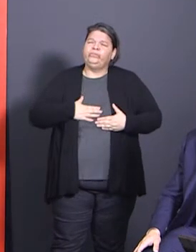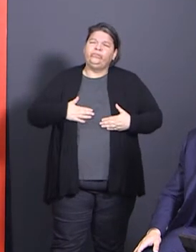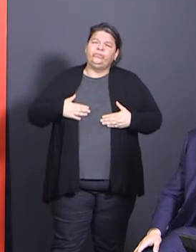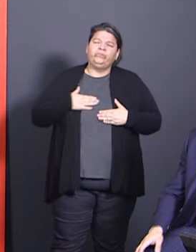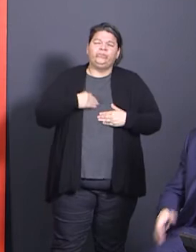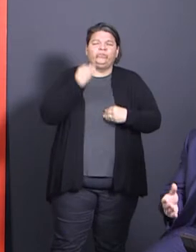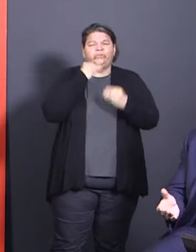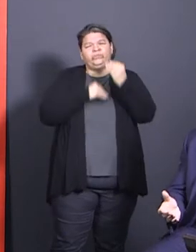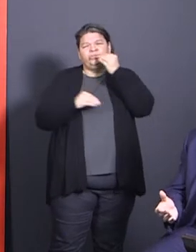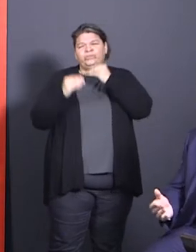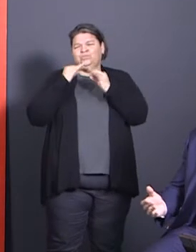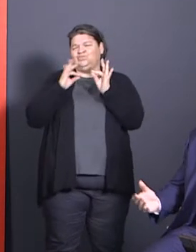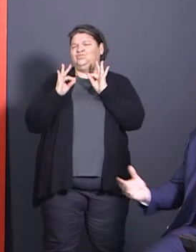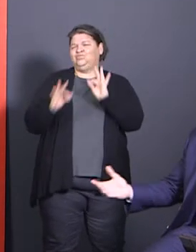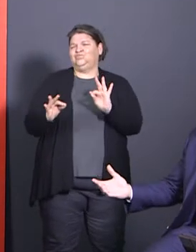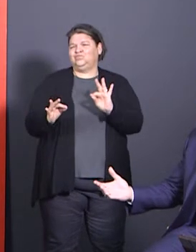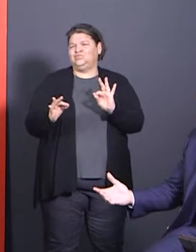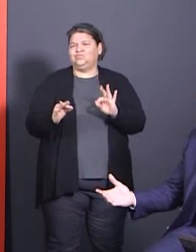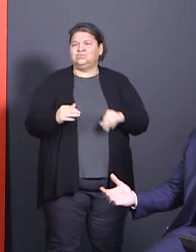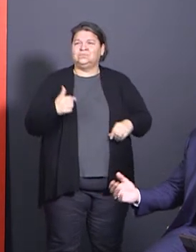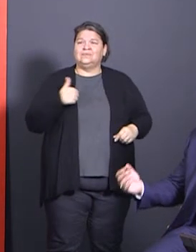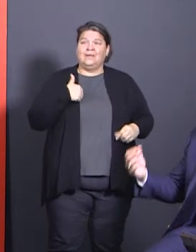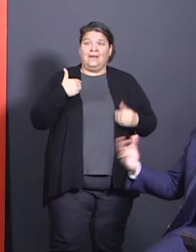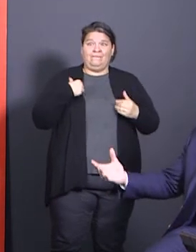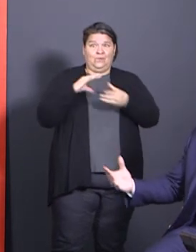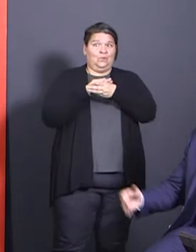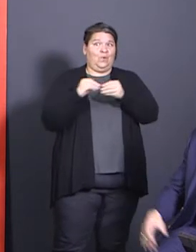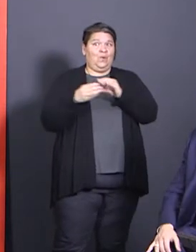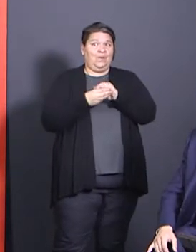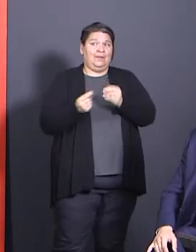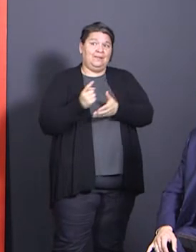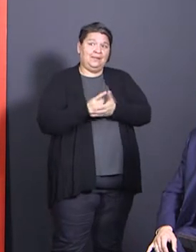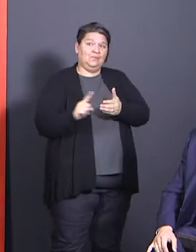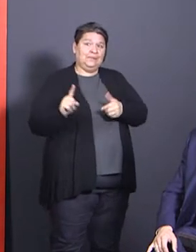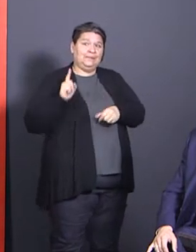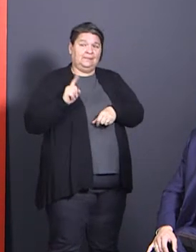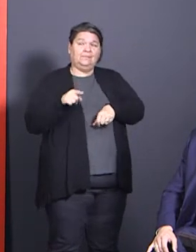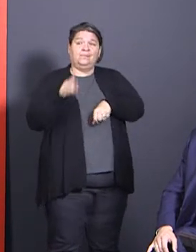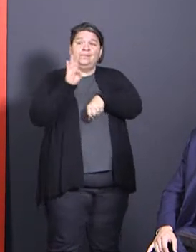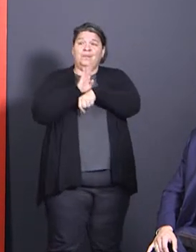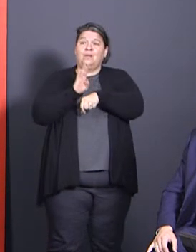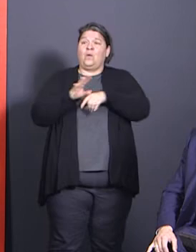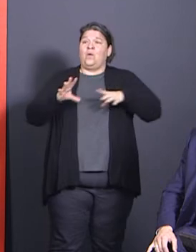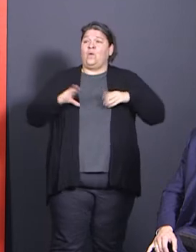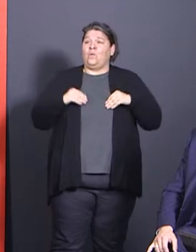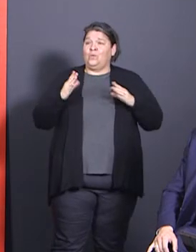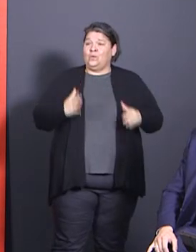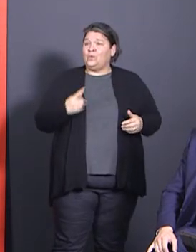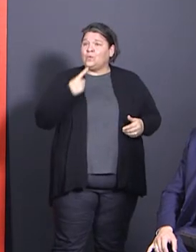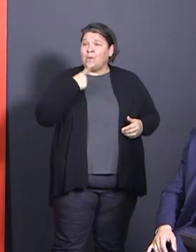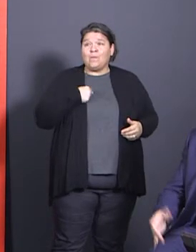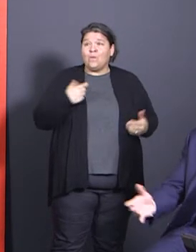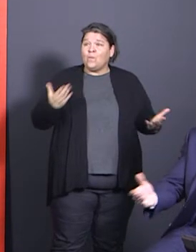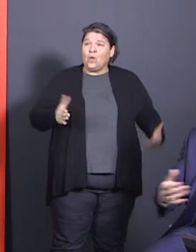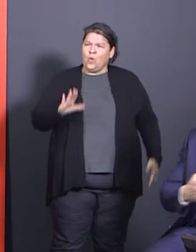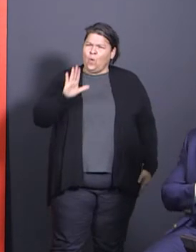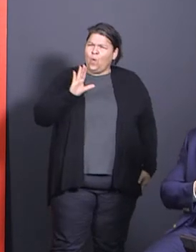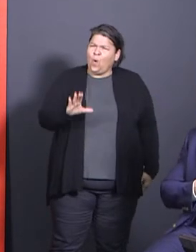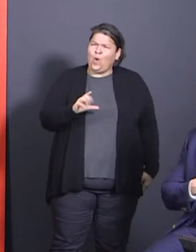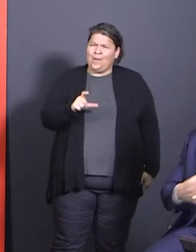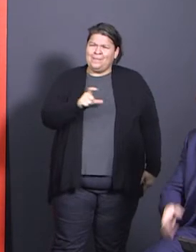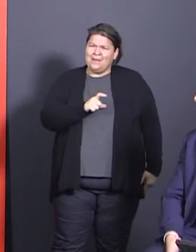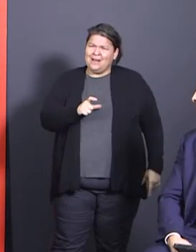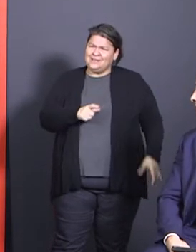Mayor. Just a week ago, I had a business owner tell me, he said, the Fort Worth POA's order kept me in business for another week. Oh, that's great. And